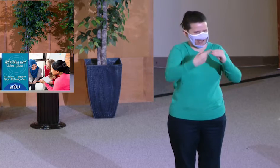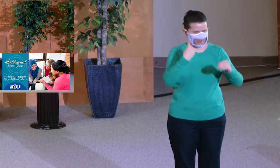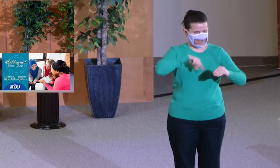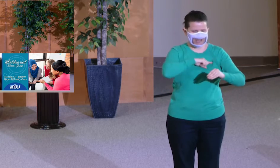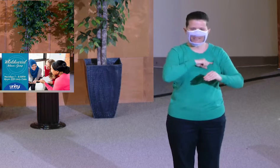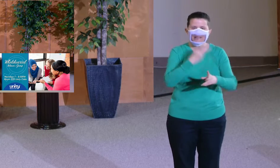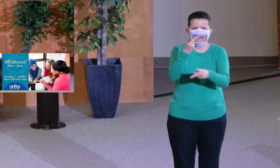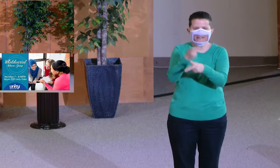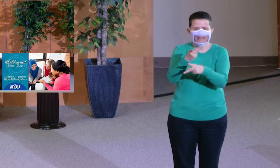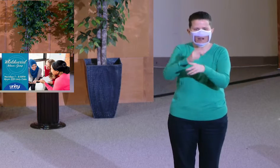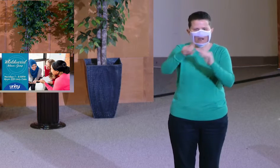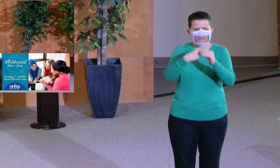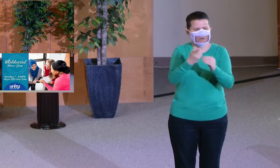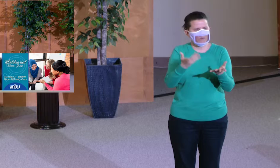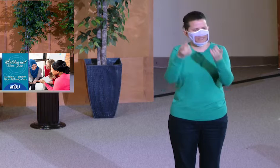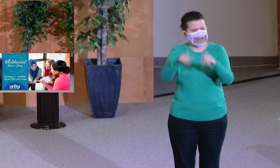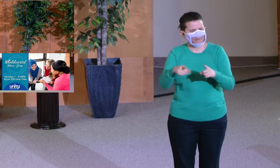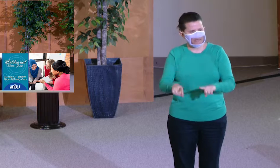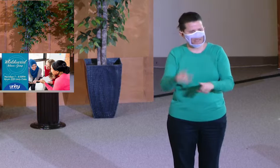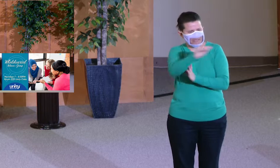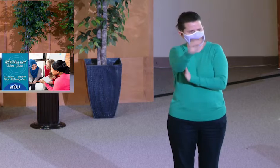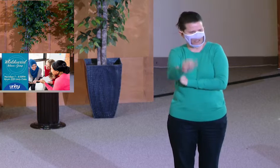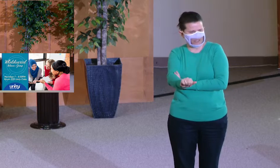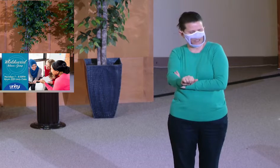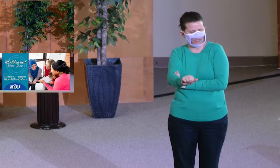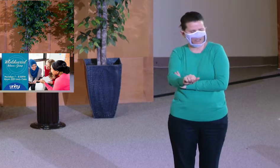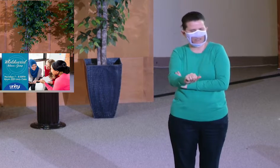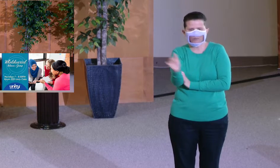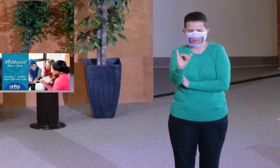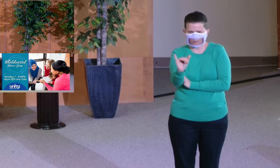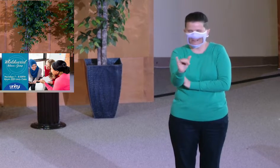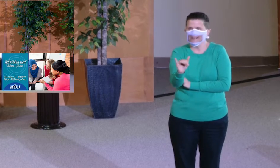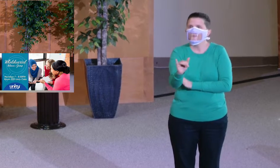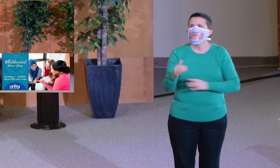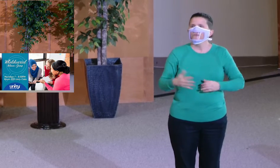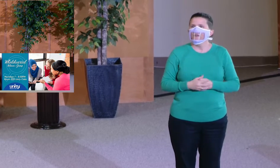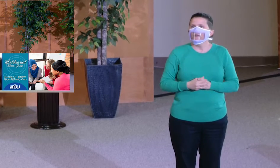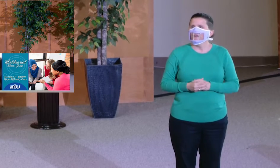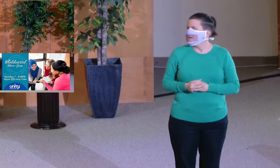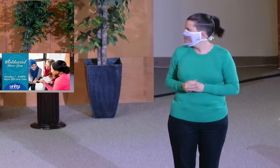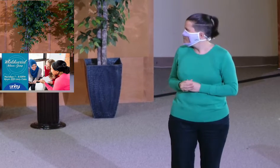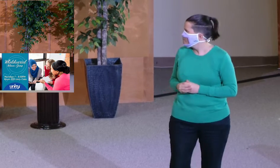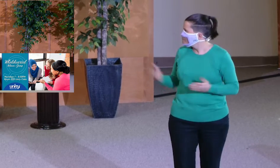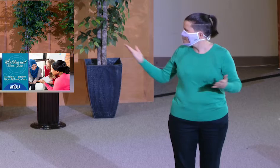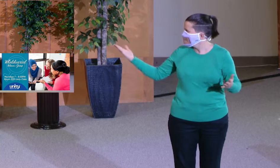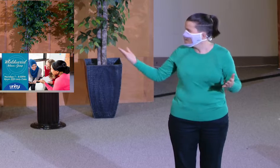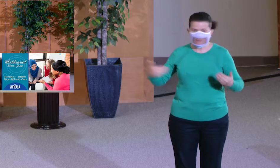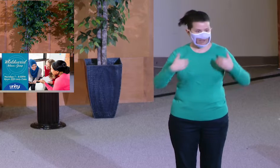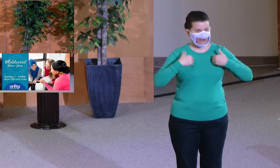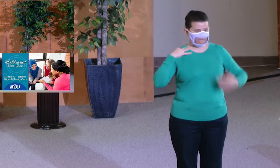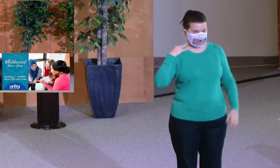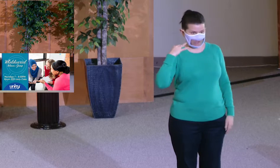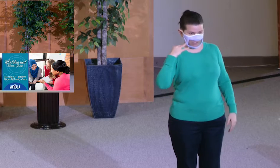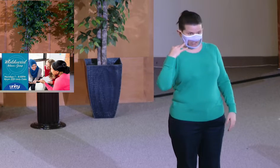care about what's going on in Austin area. And you can find them. They've got volunteers that